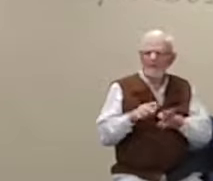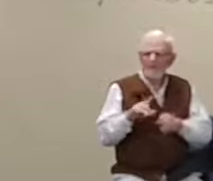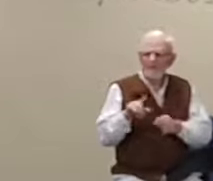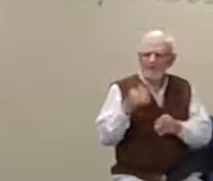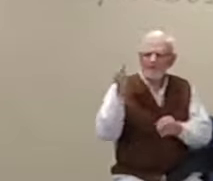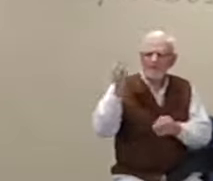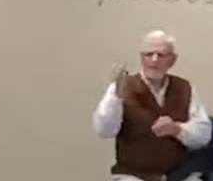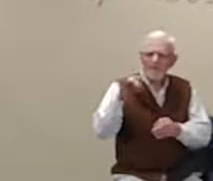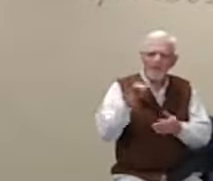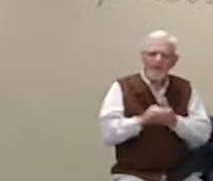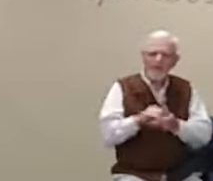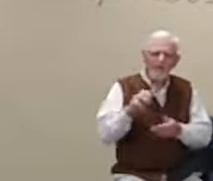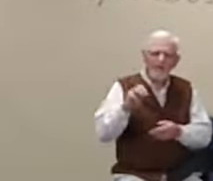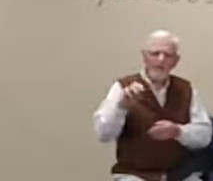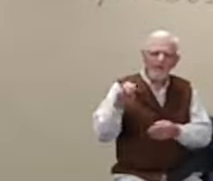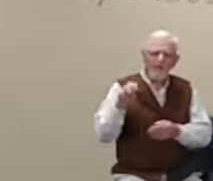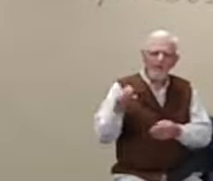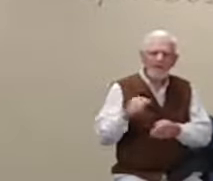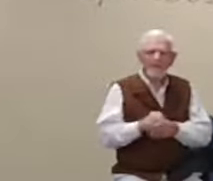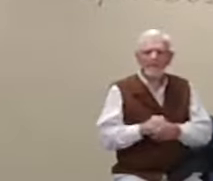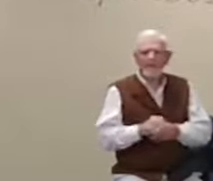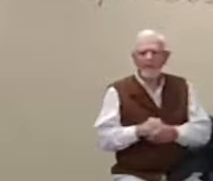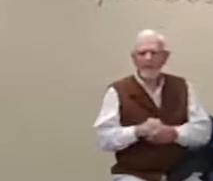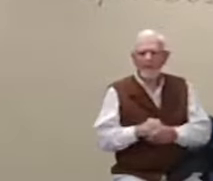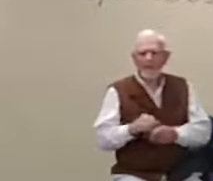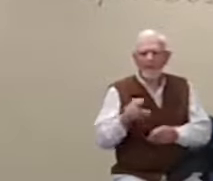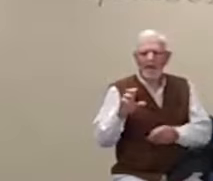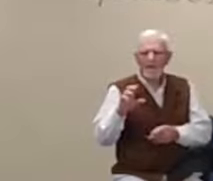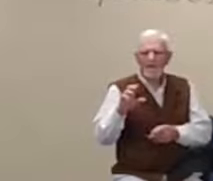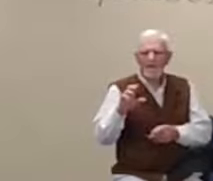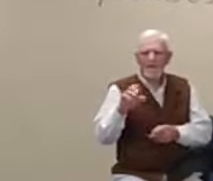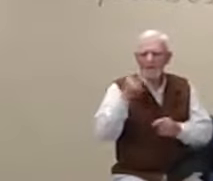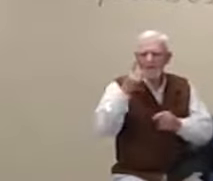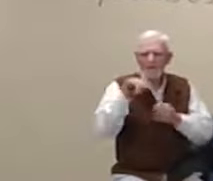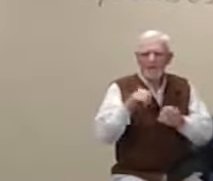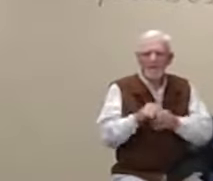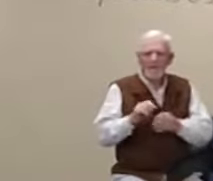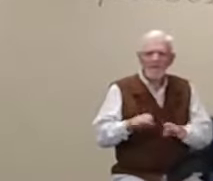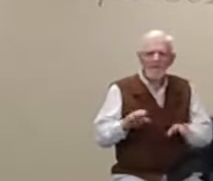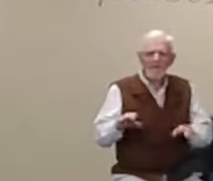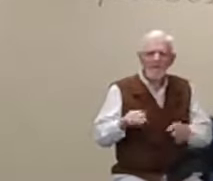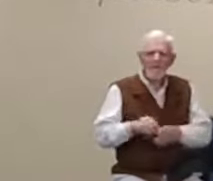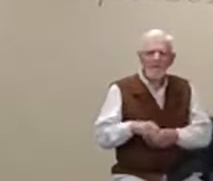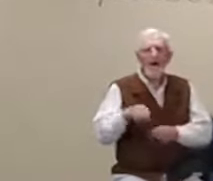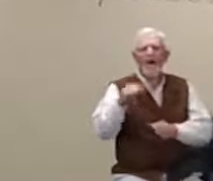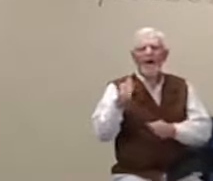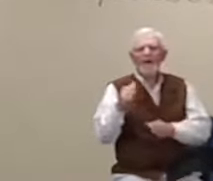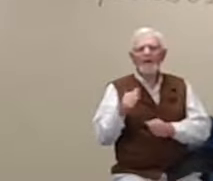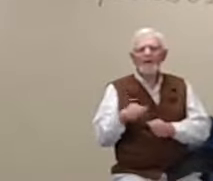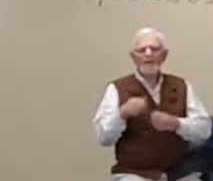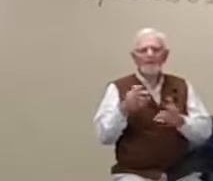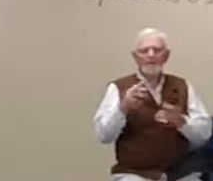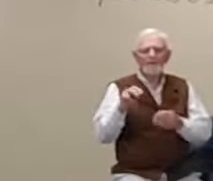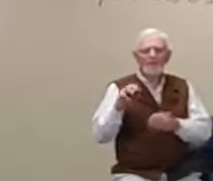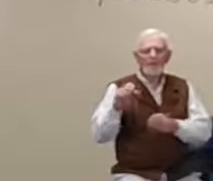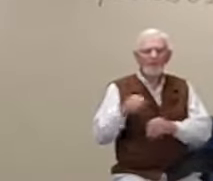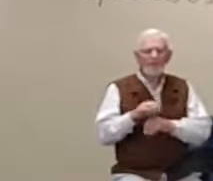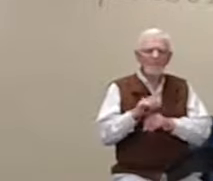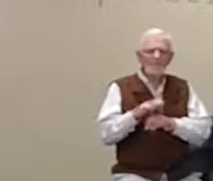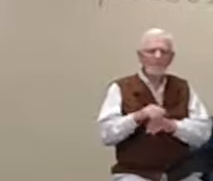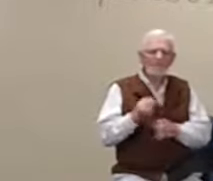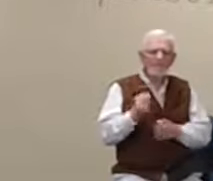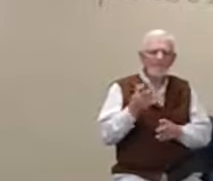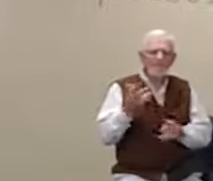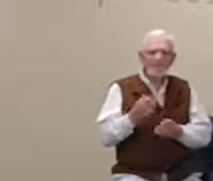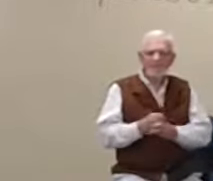this message because there's going to be Bible. I'm really concerned about the kids. And I've got other messages that I preach that are very animated, and I run